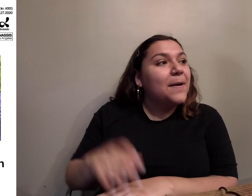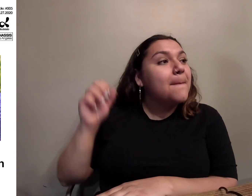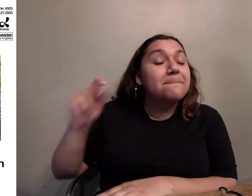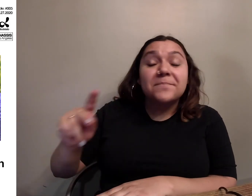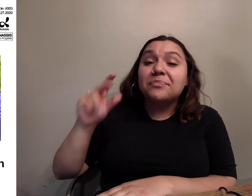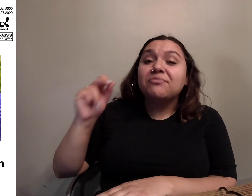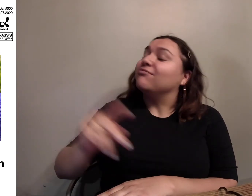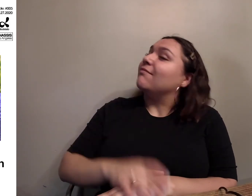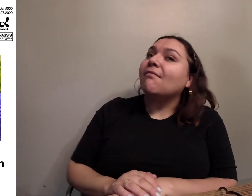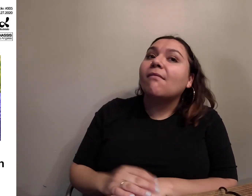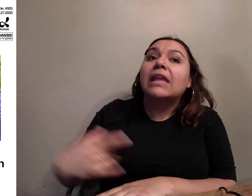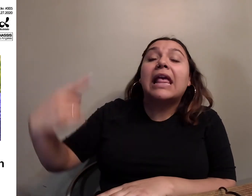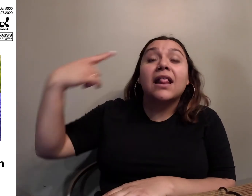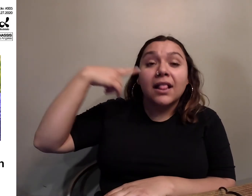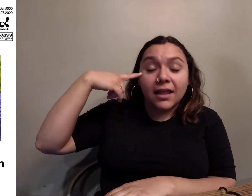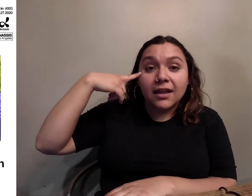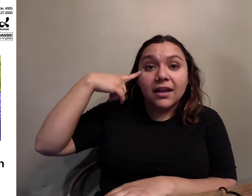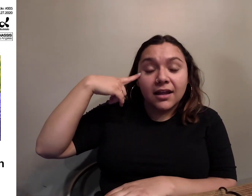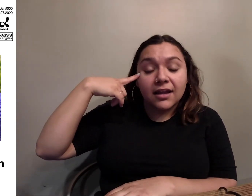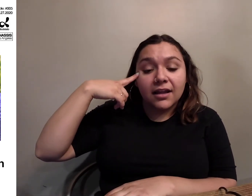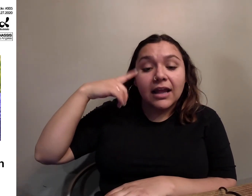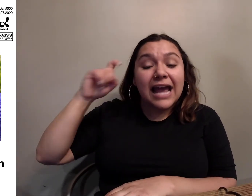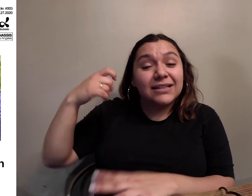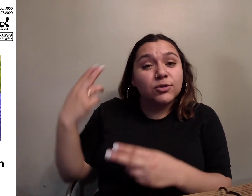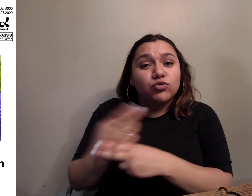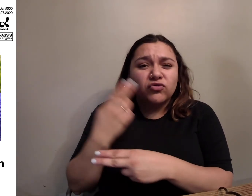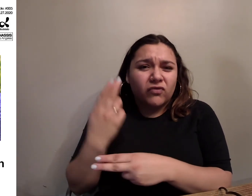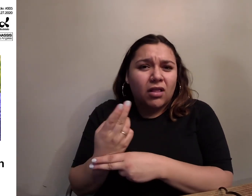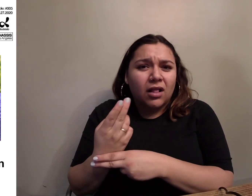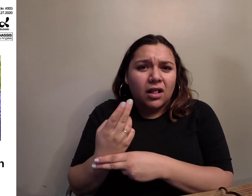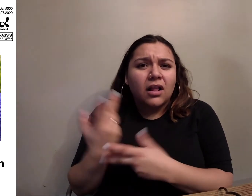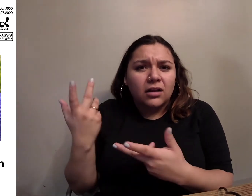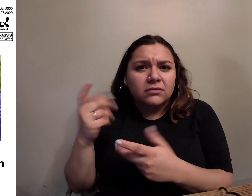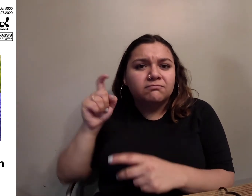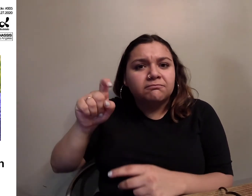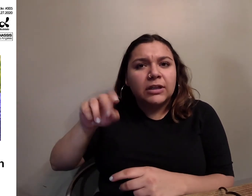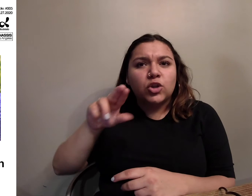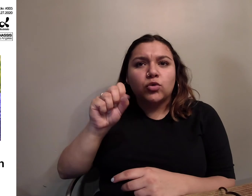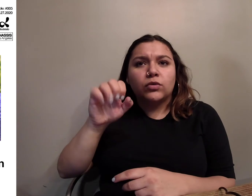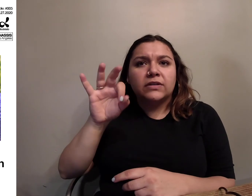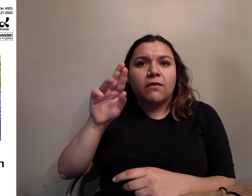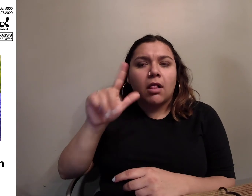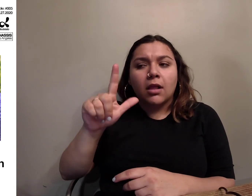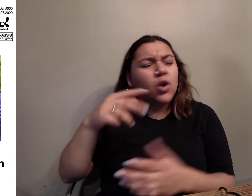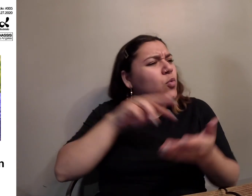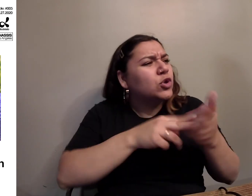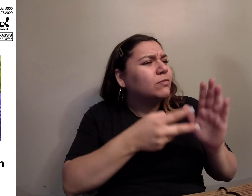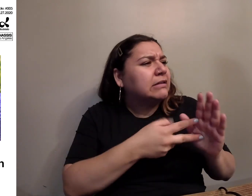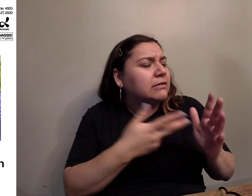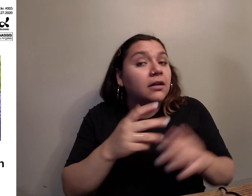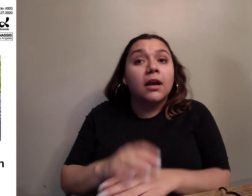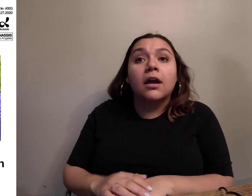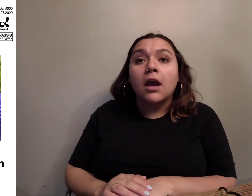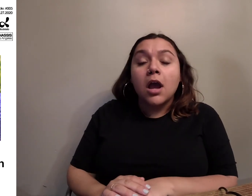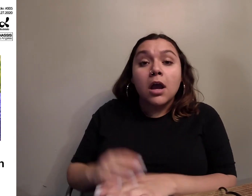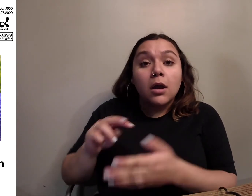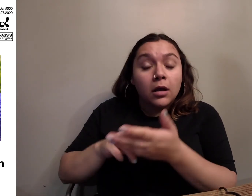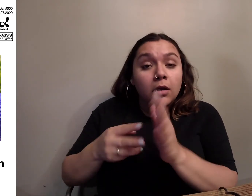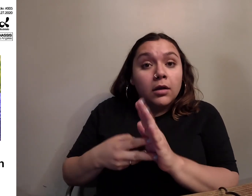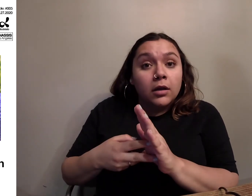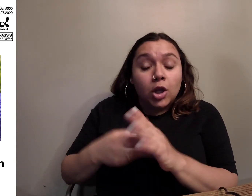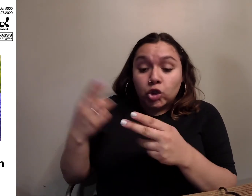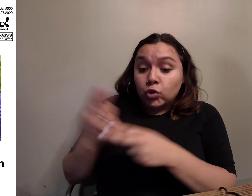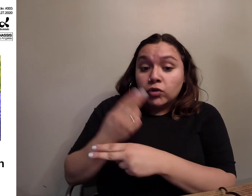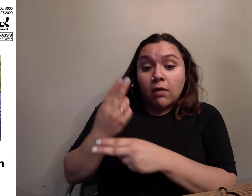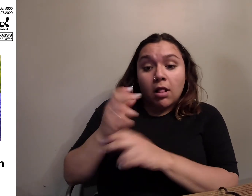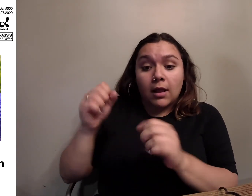No, I think that it has to be useful. Yeah, it has to be useful. What do you mean by that? And so useful